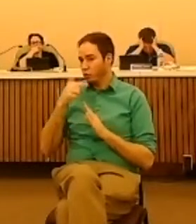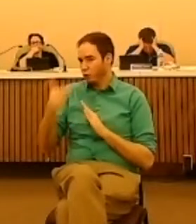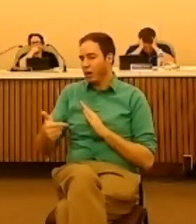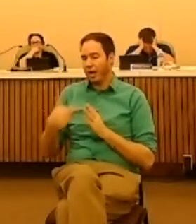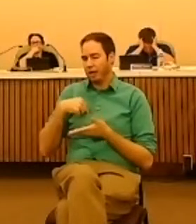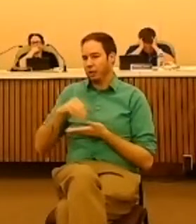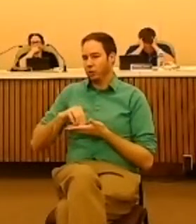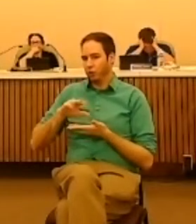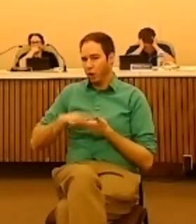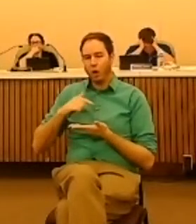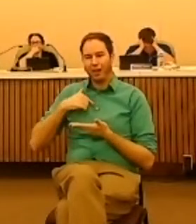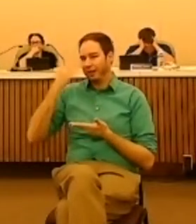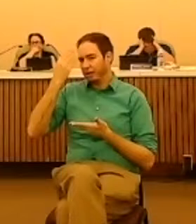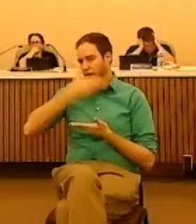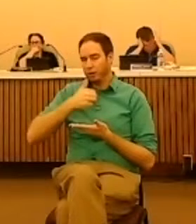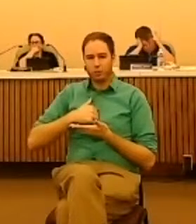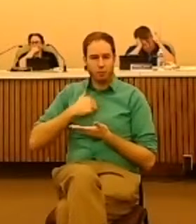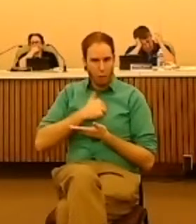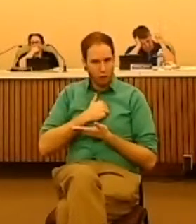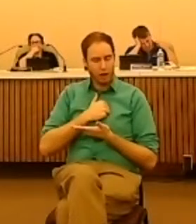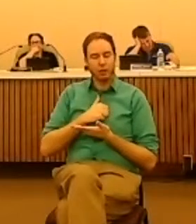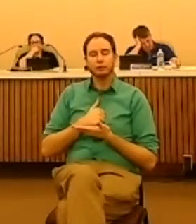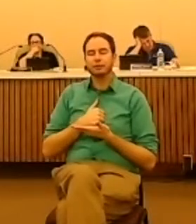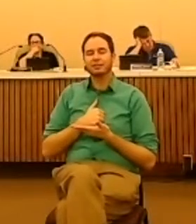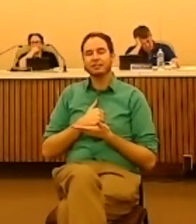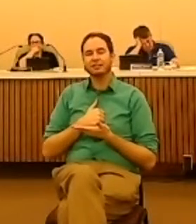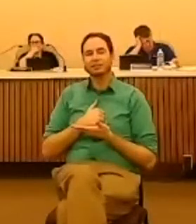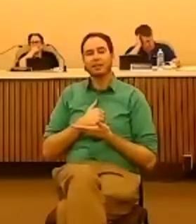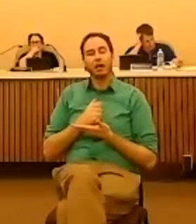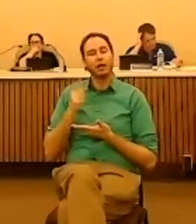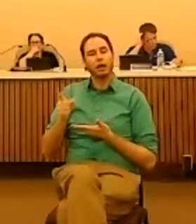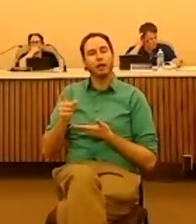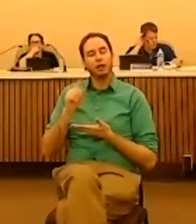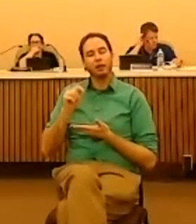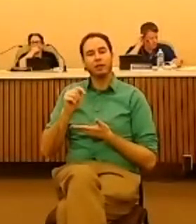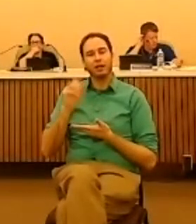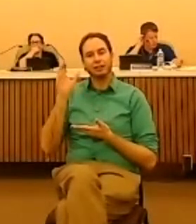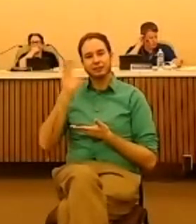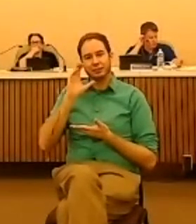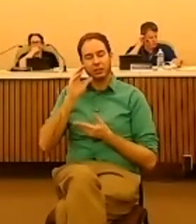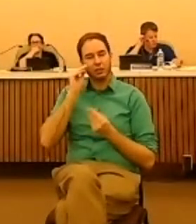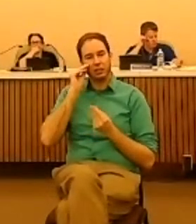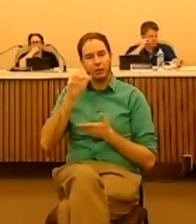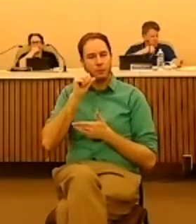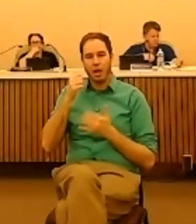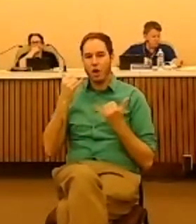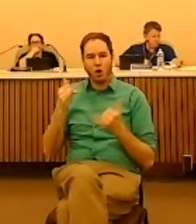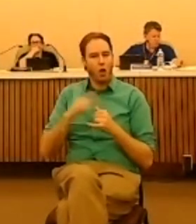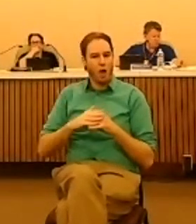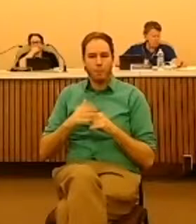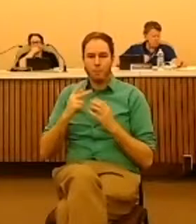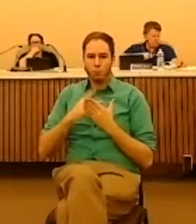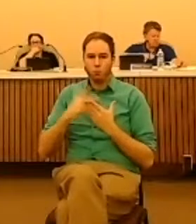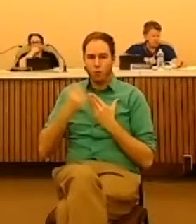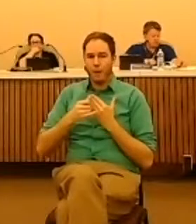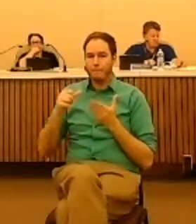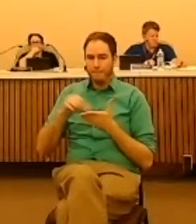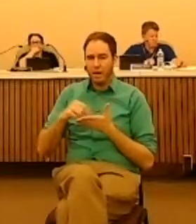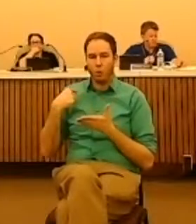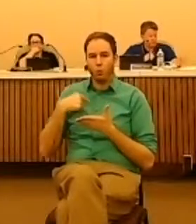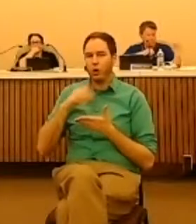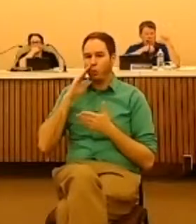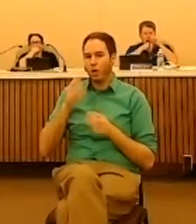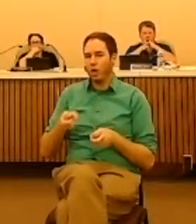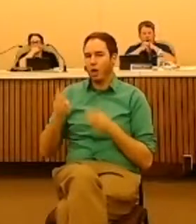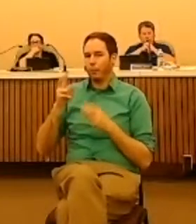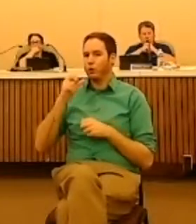note here and I just kept ignoring it. The seeker information is not currently on the projects page, but we'll get that fixed